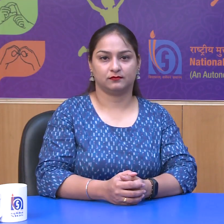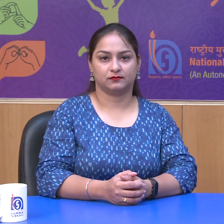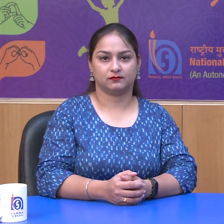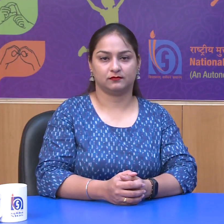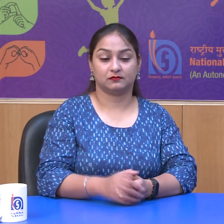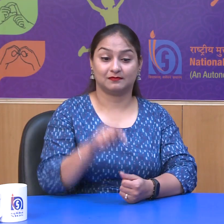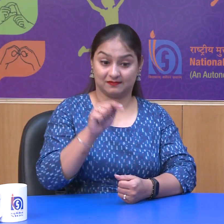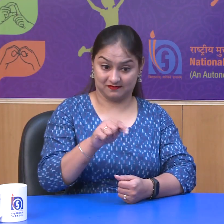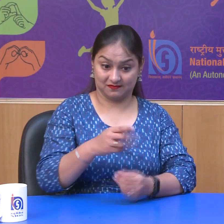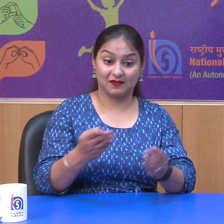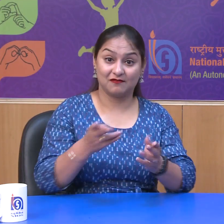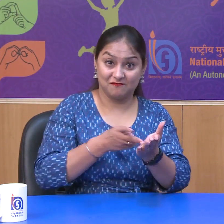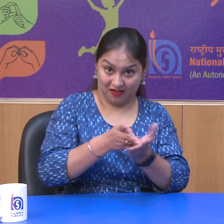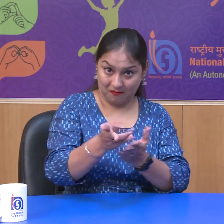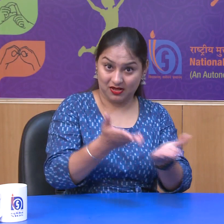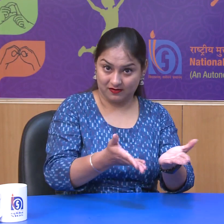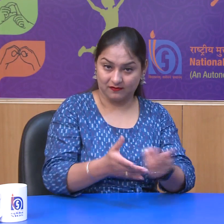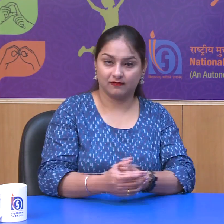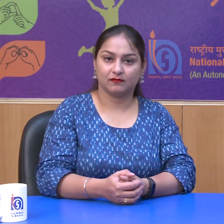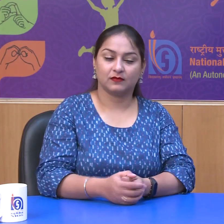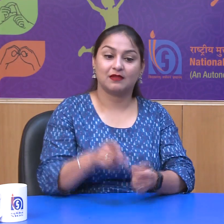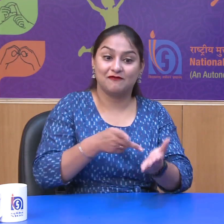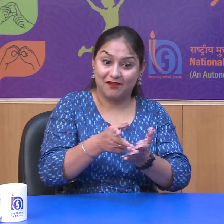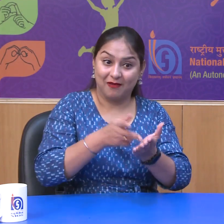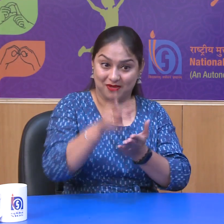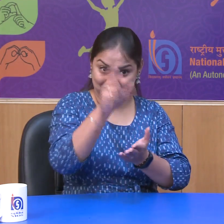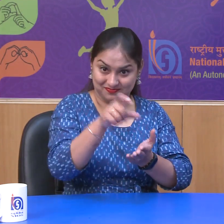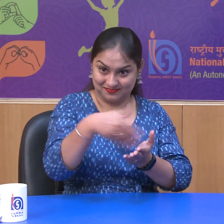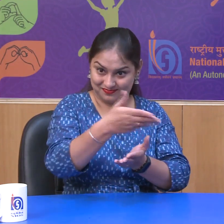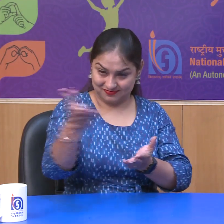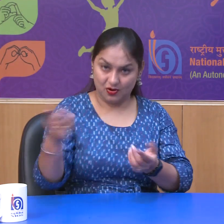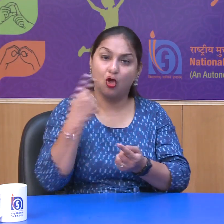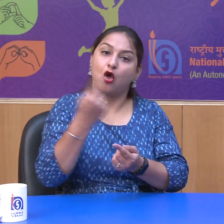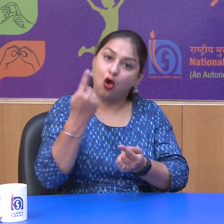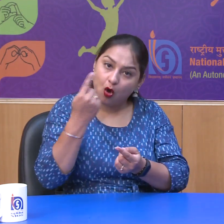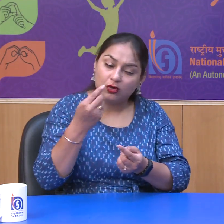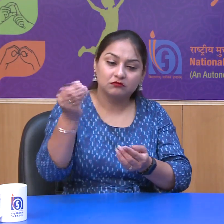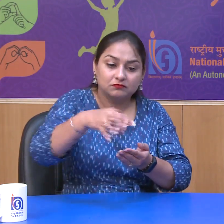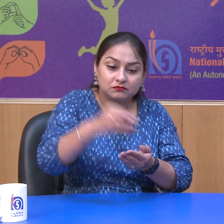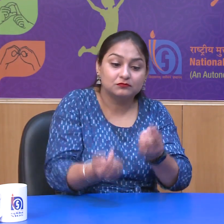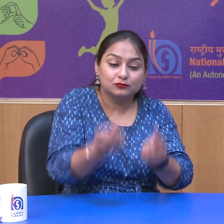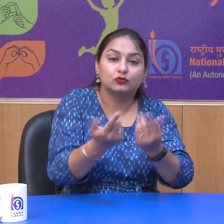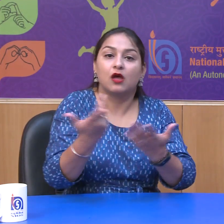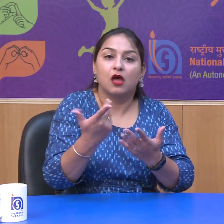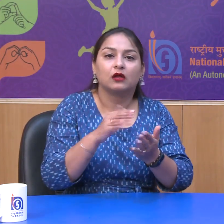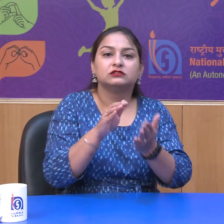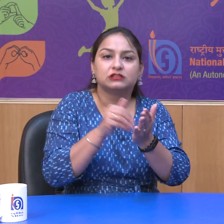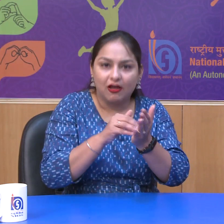In this farming, farmers mostly cultivate cereals along with